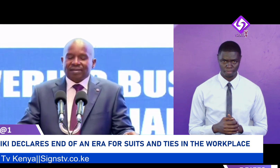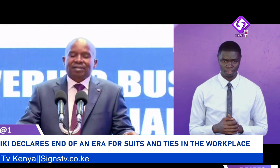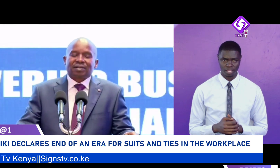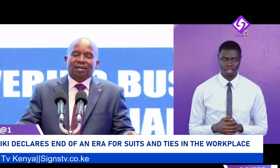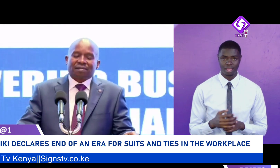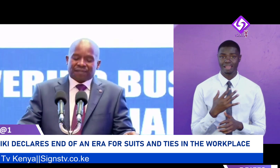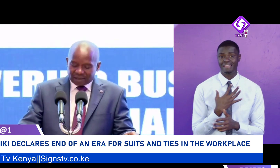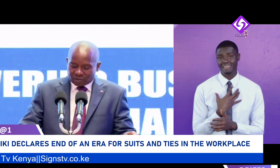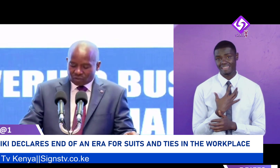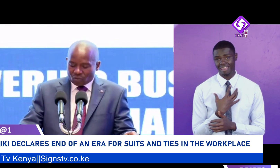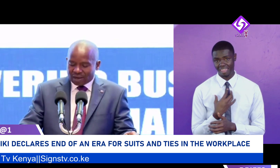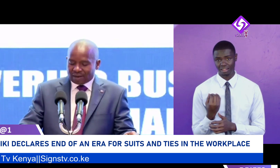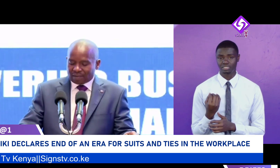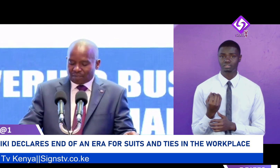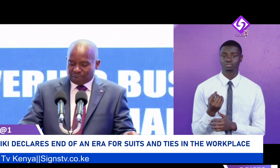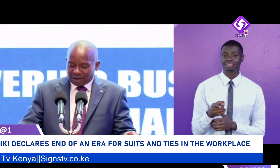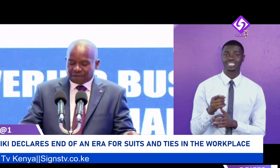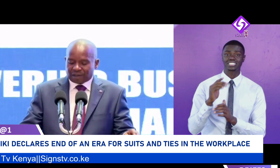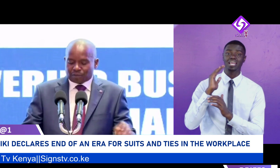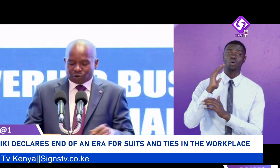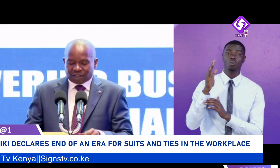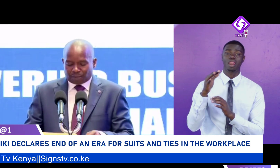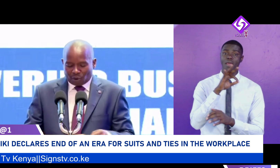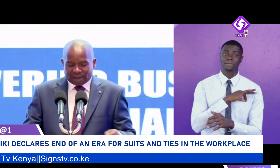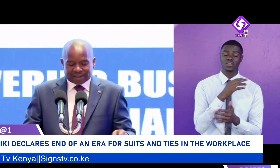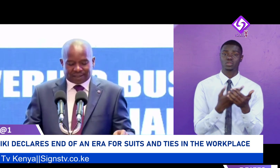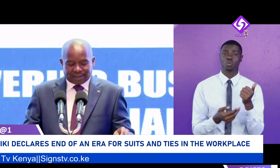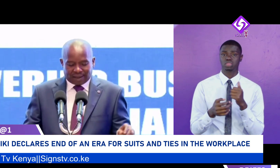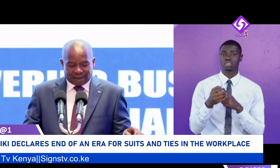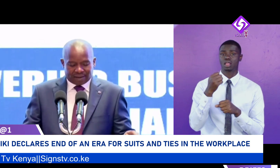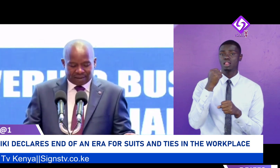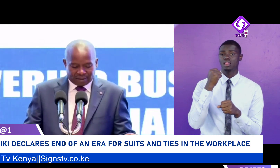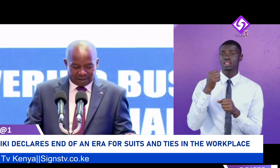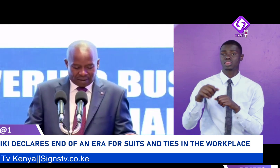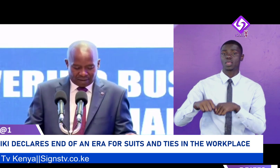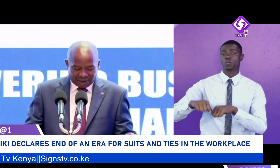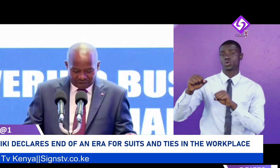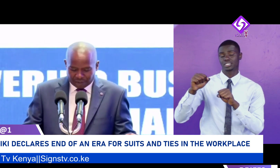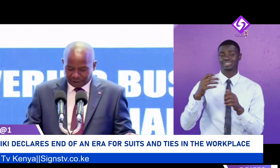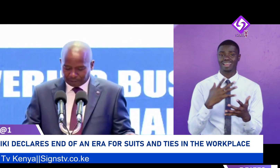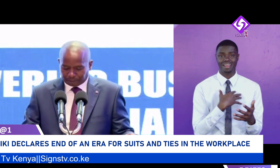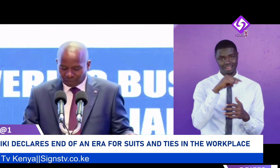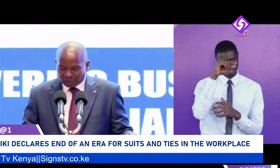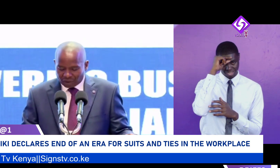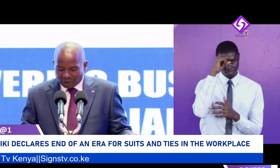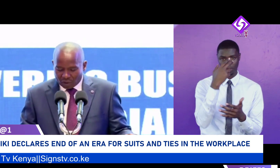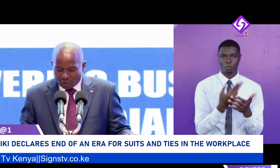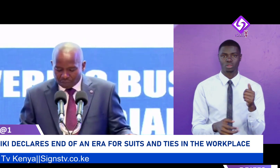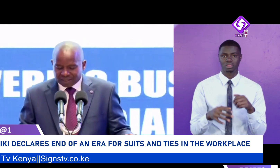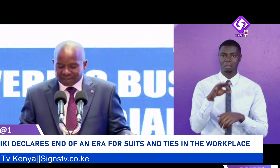and this will benefit both the employers and the government. Businesses